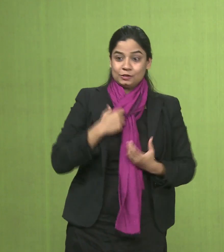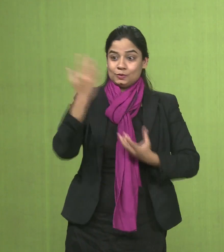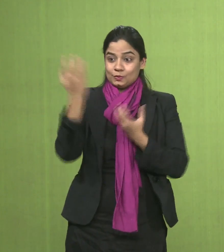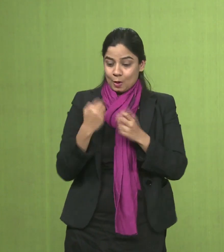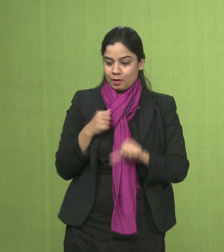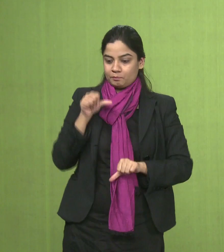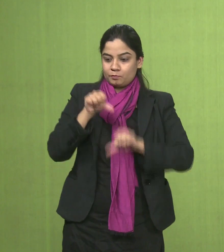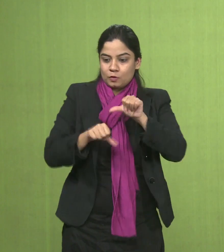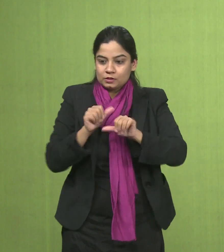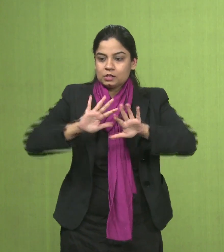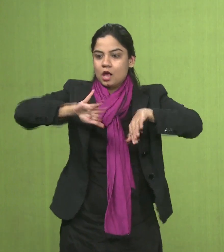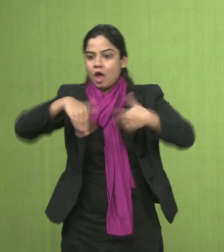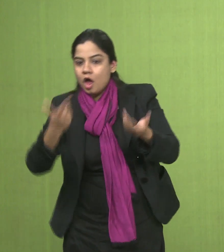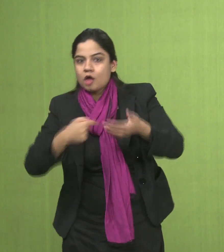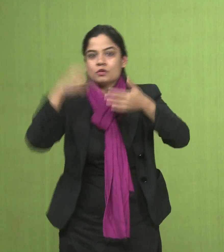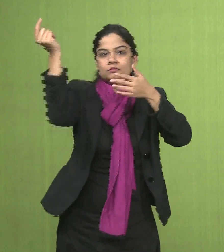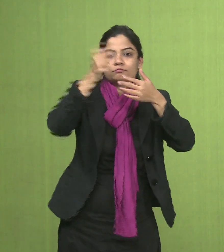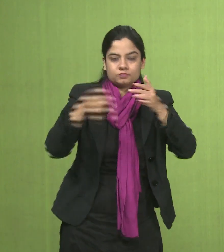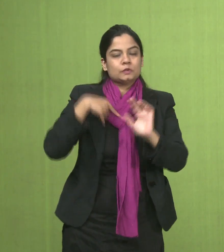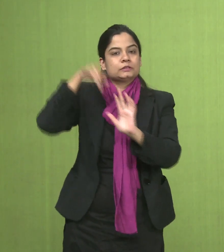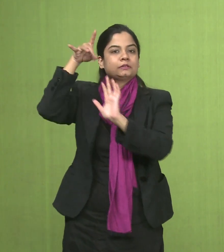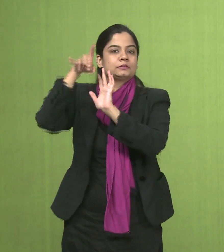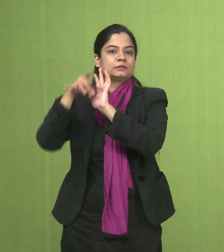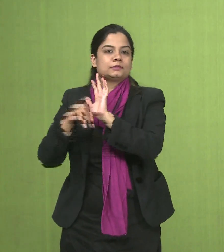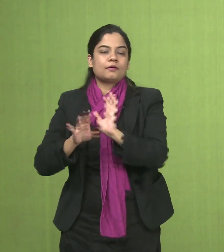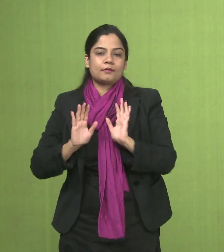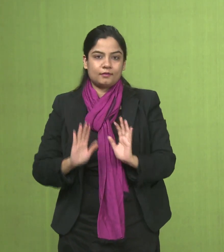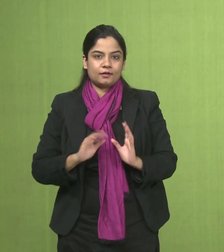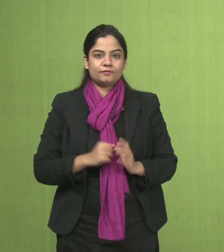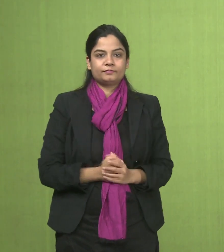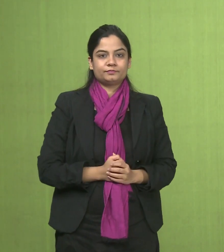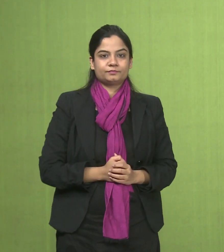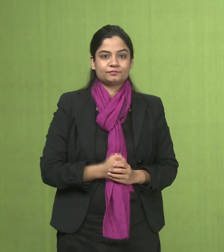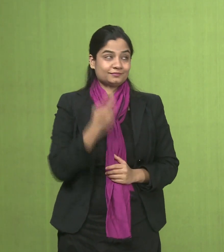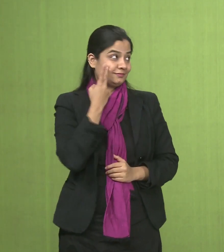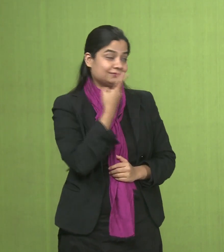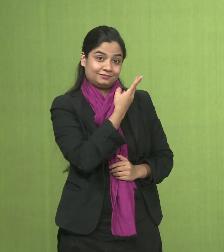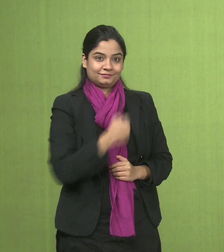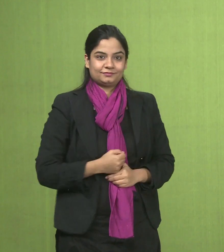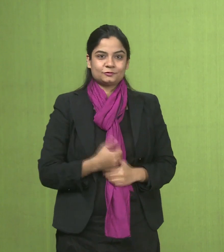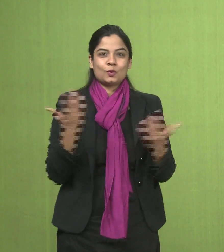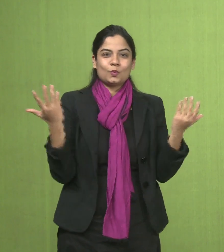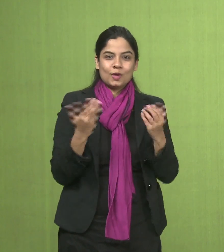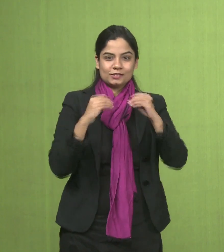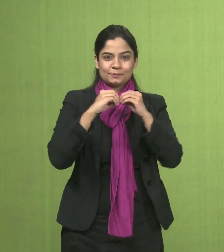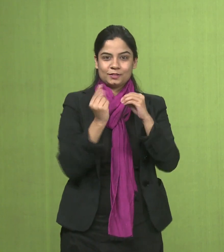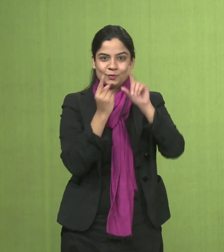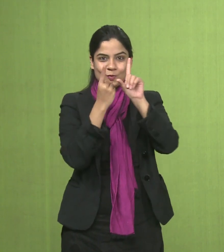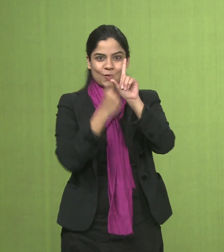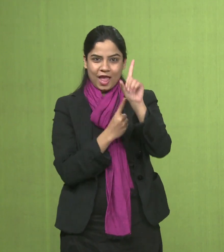What is consumer education? What do we learn about it? First thing is, as you can see, what to buy. Buy means what